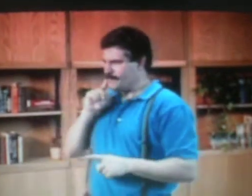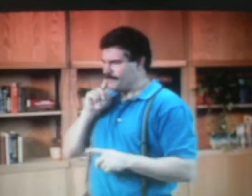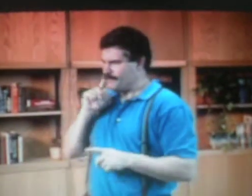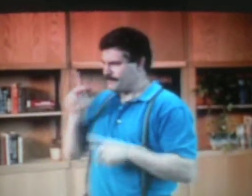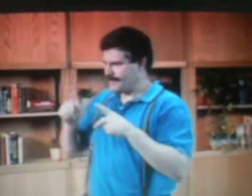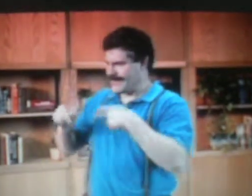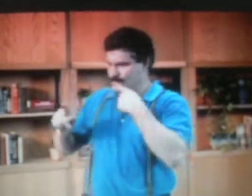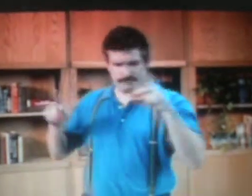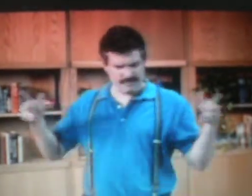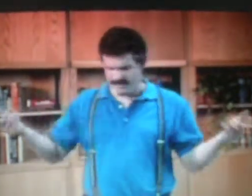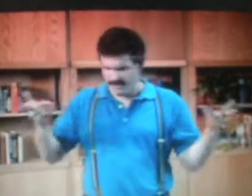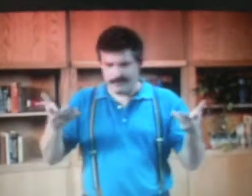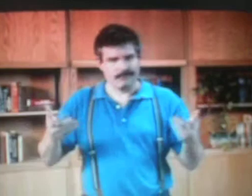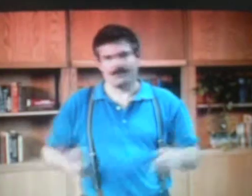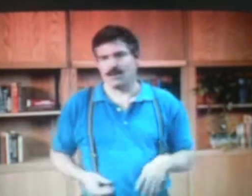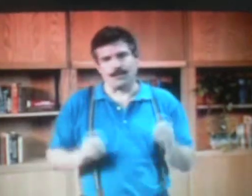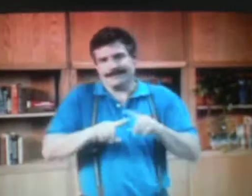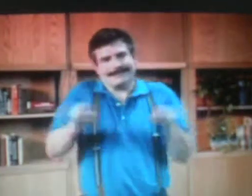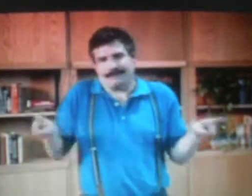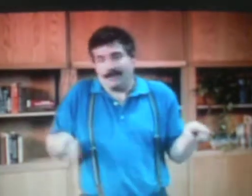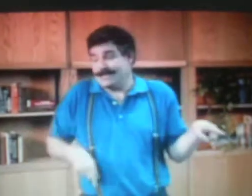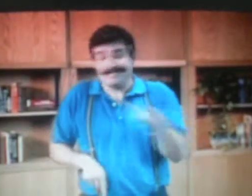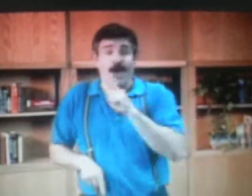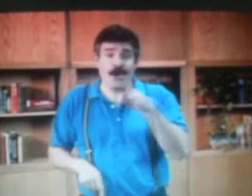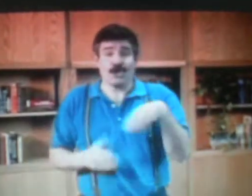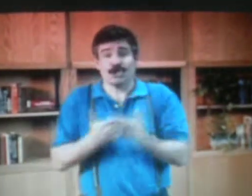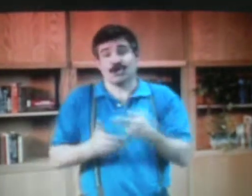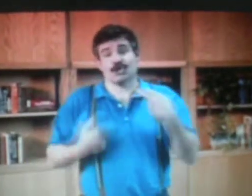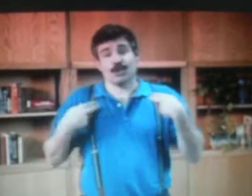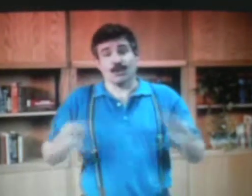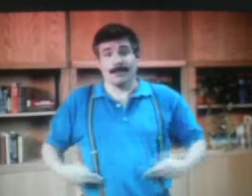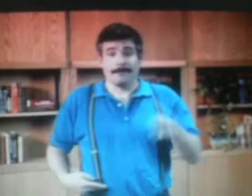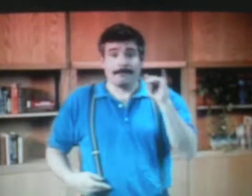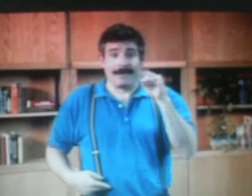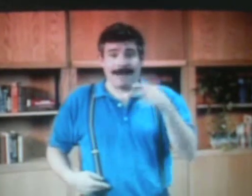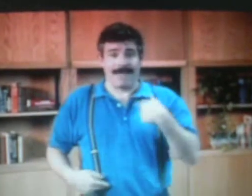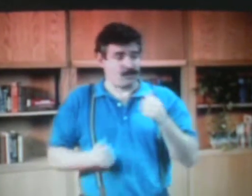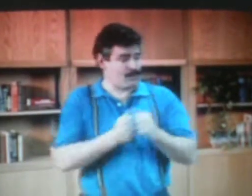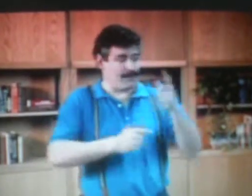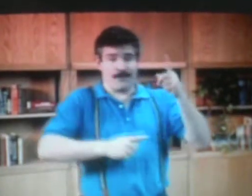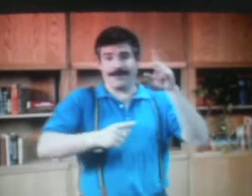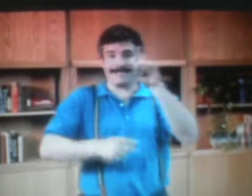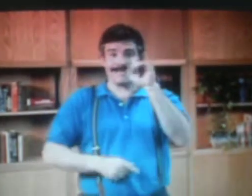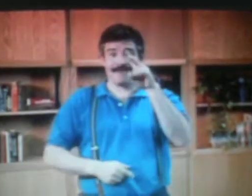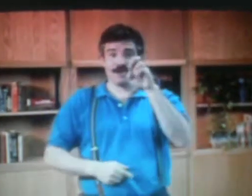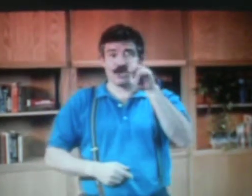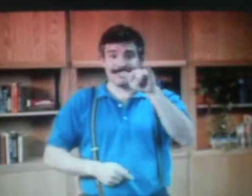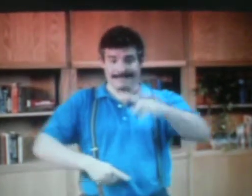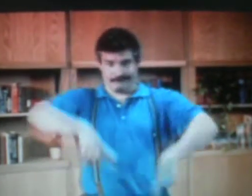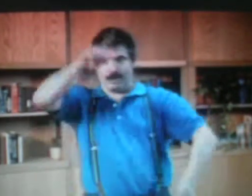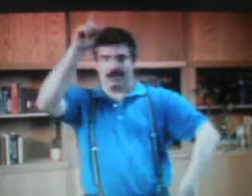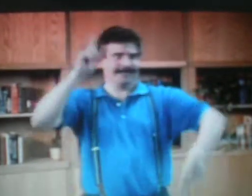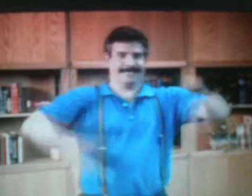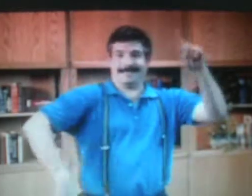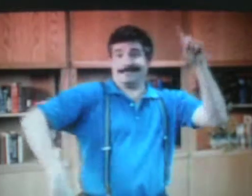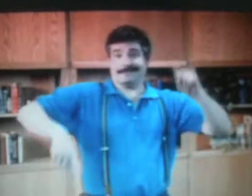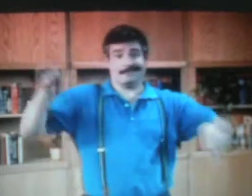What's the difference between hearing people and deaf people? There is no difference. We're all human beings. It's such like